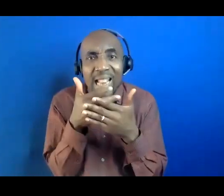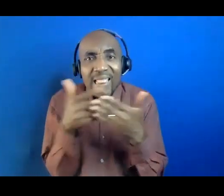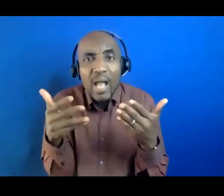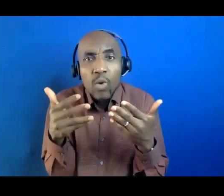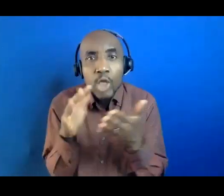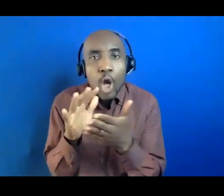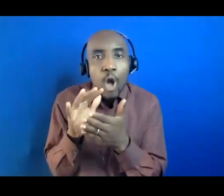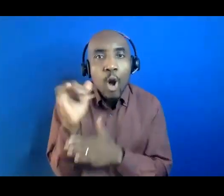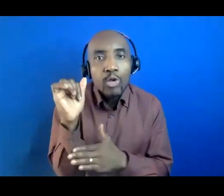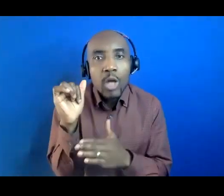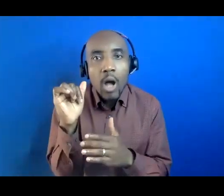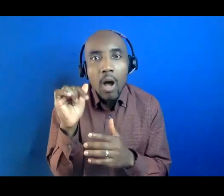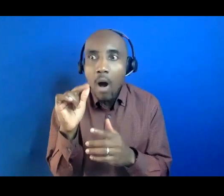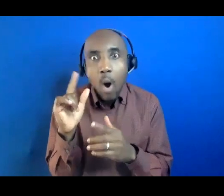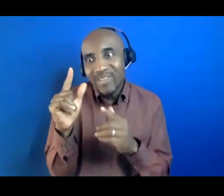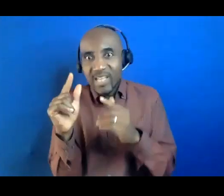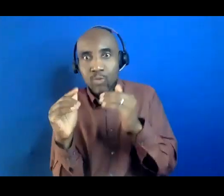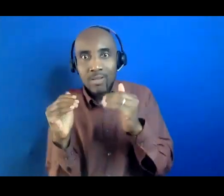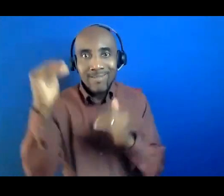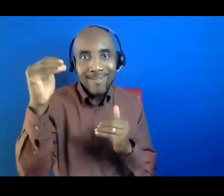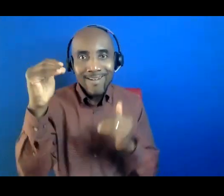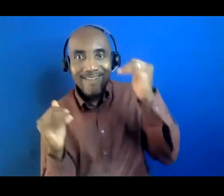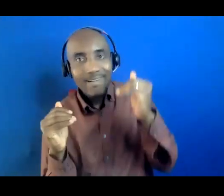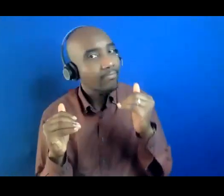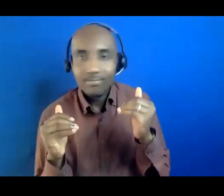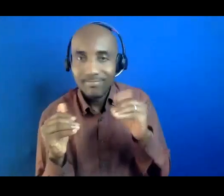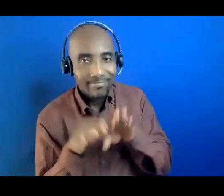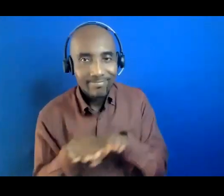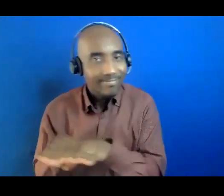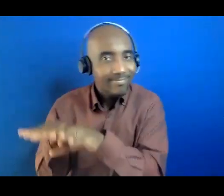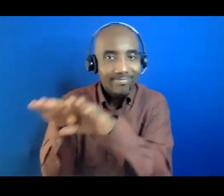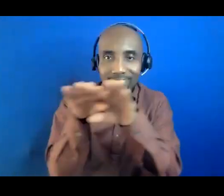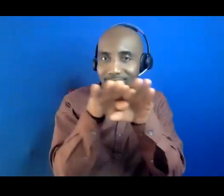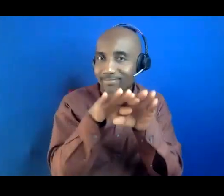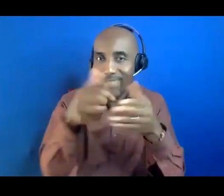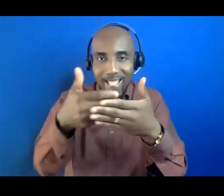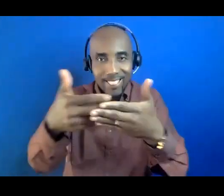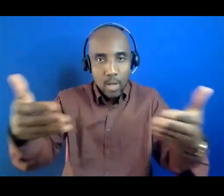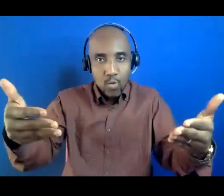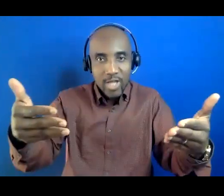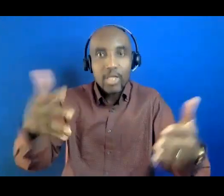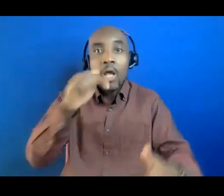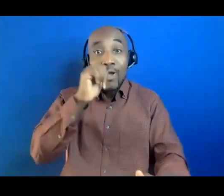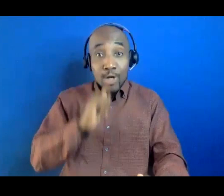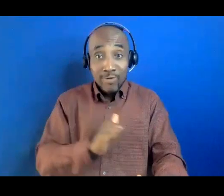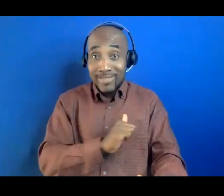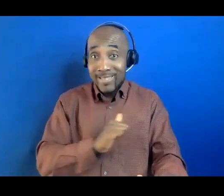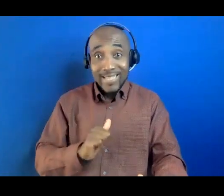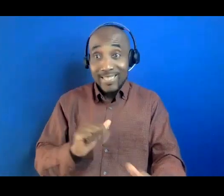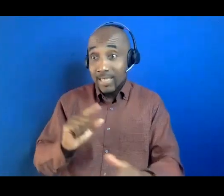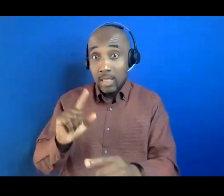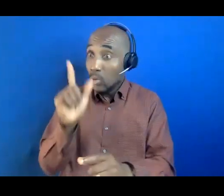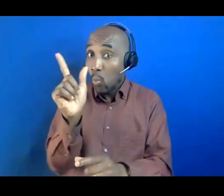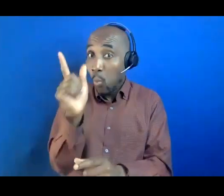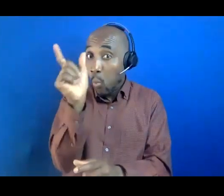precedence over any other language or culture. Christianity is the most culturally diverse faith on the